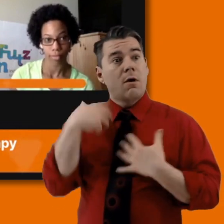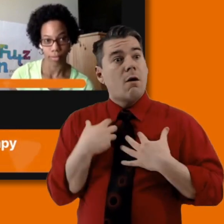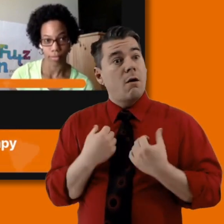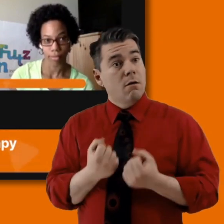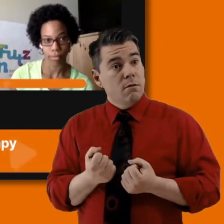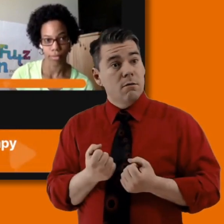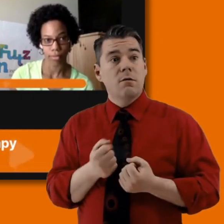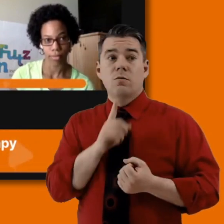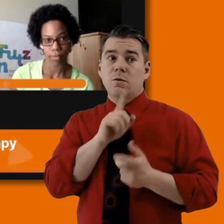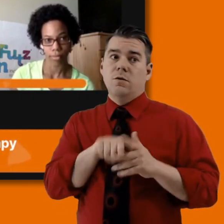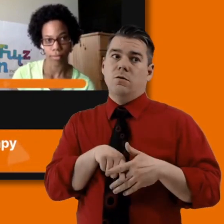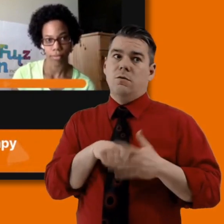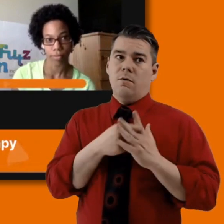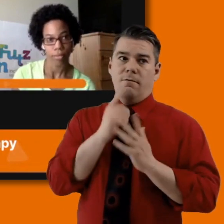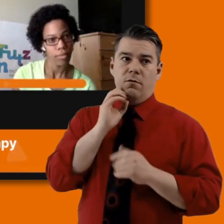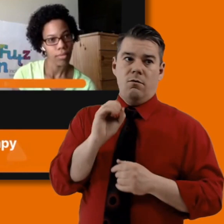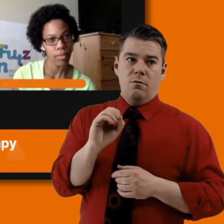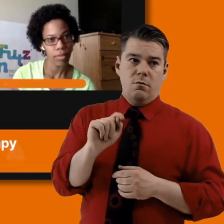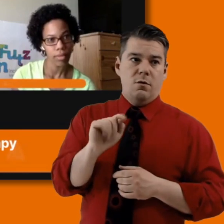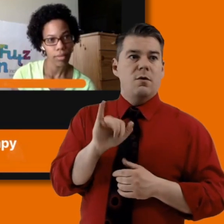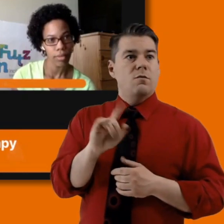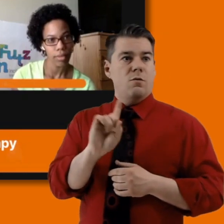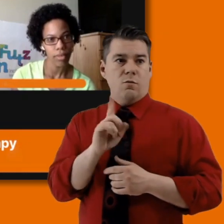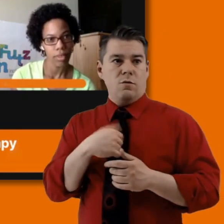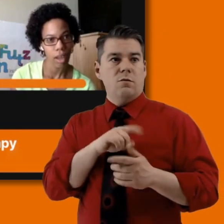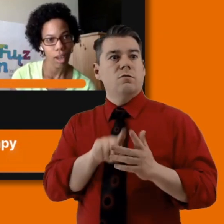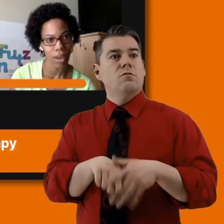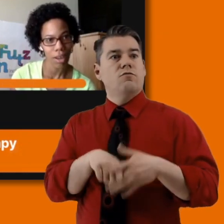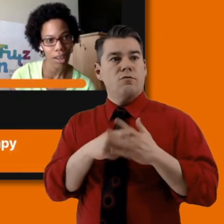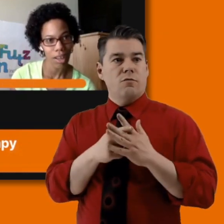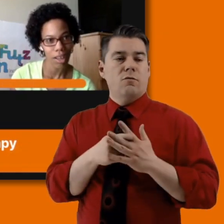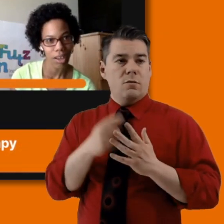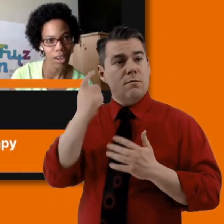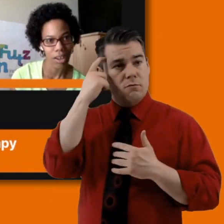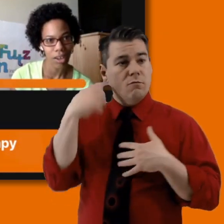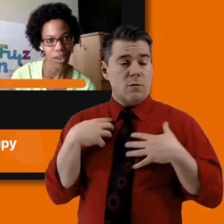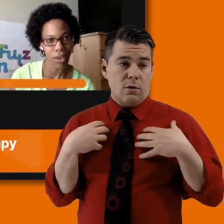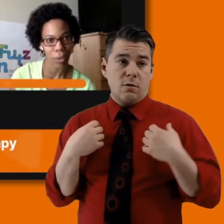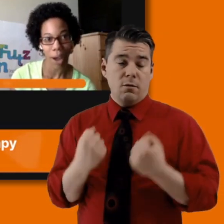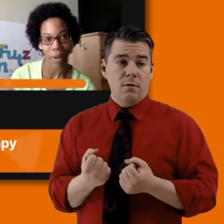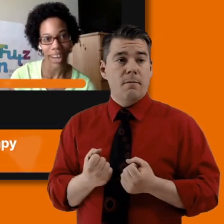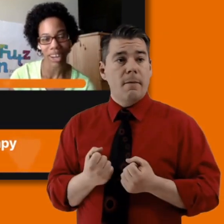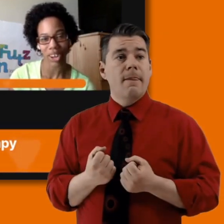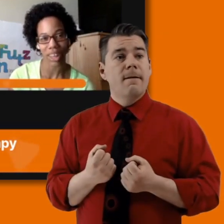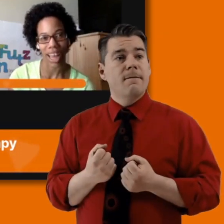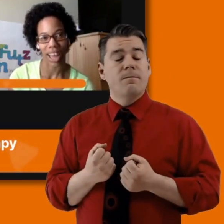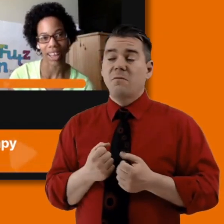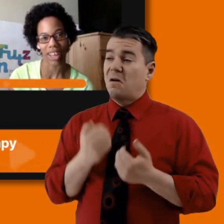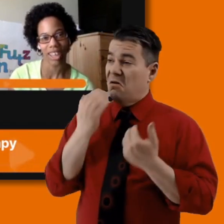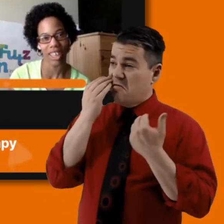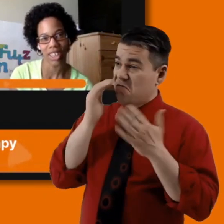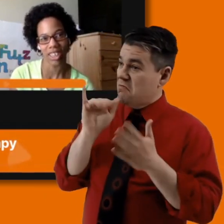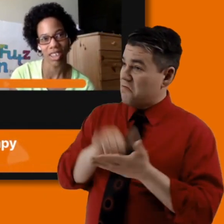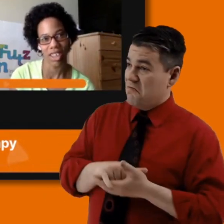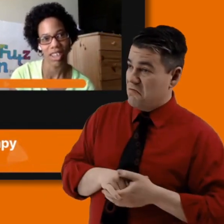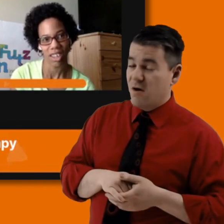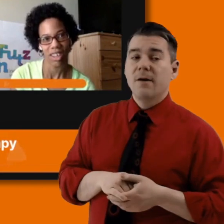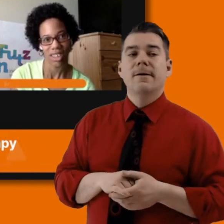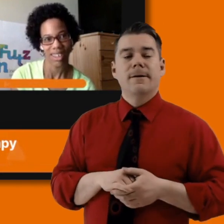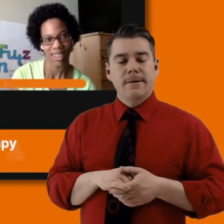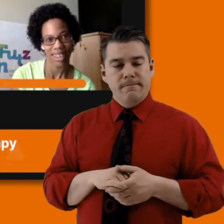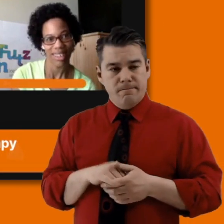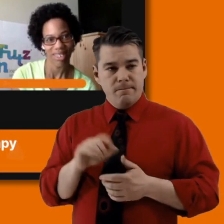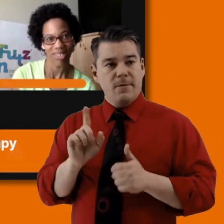actually the start of OT. That's where we started, was working in mental health. I didn't know that. Yeah, the